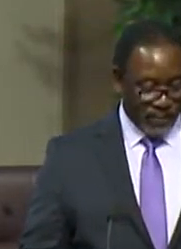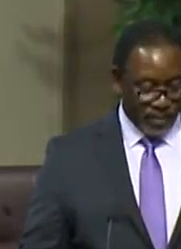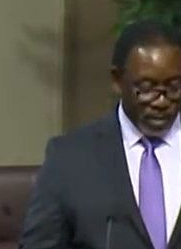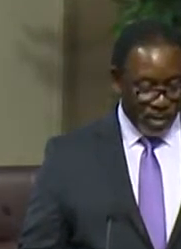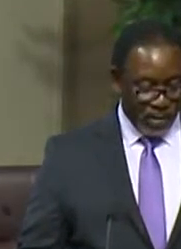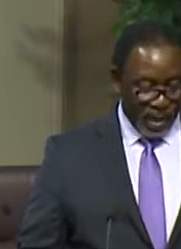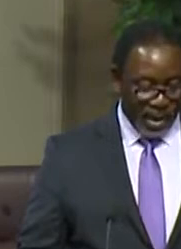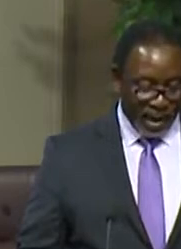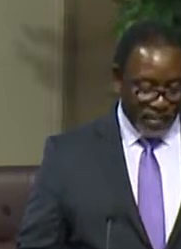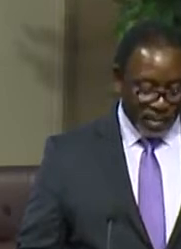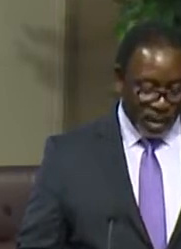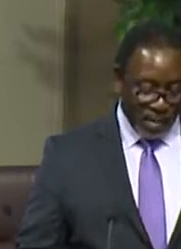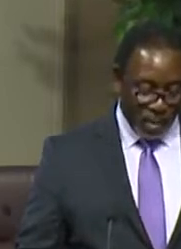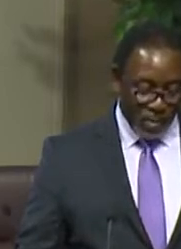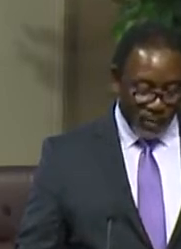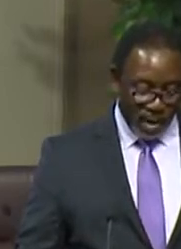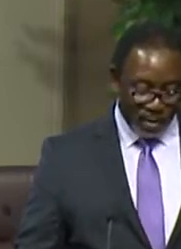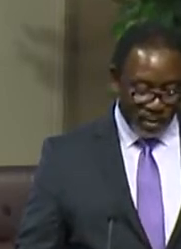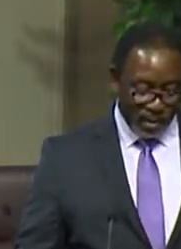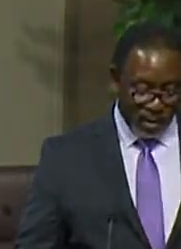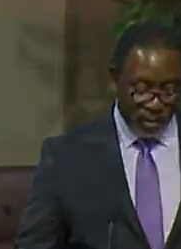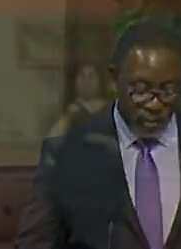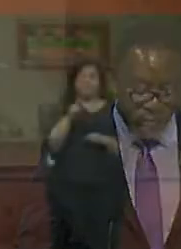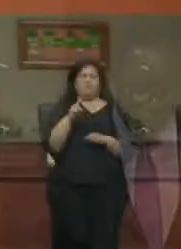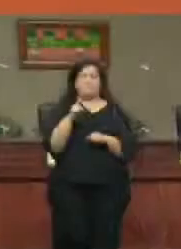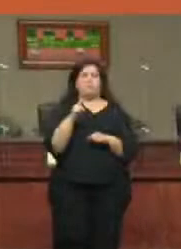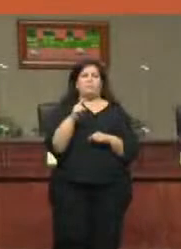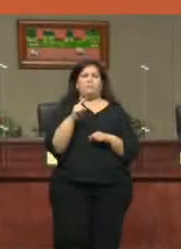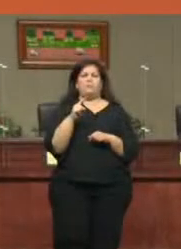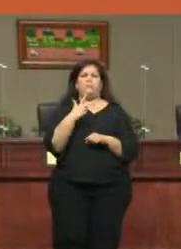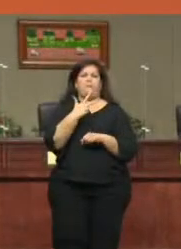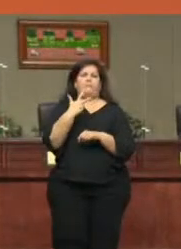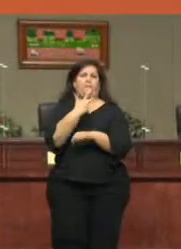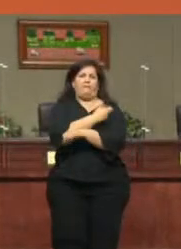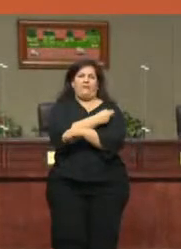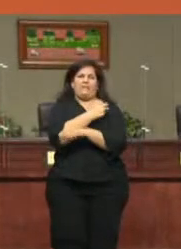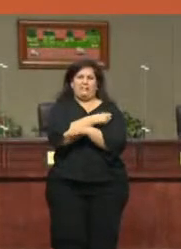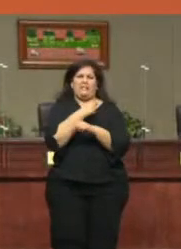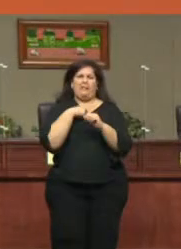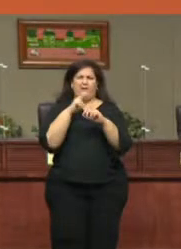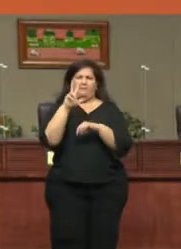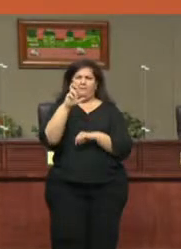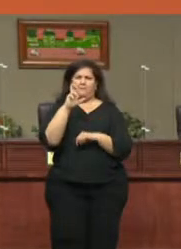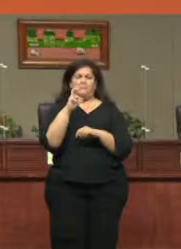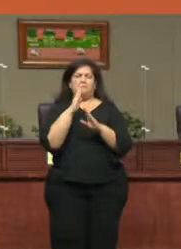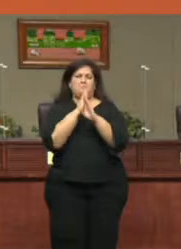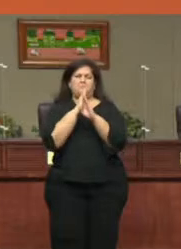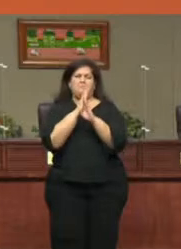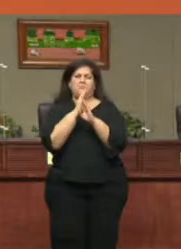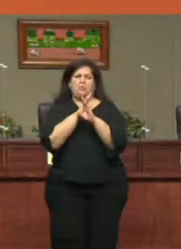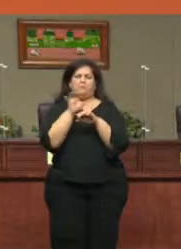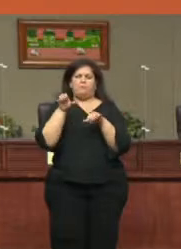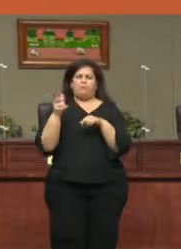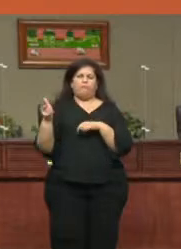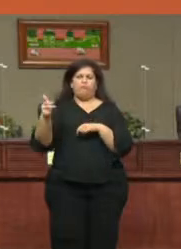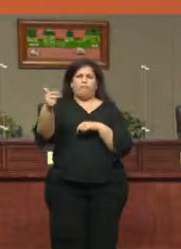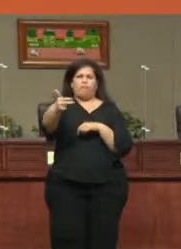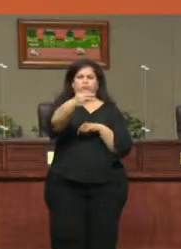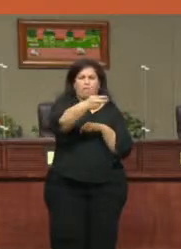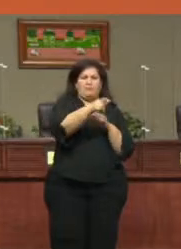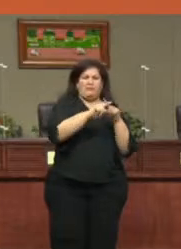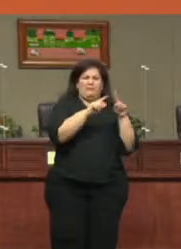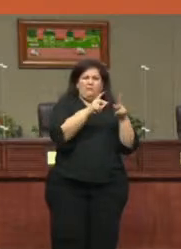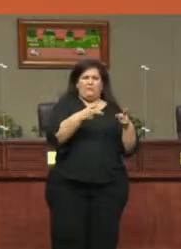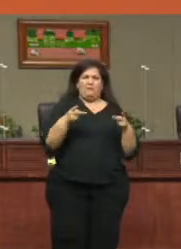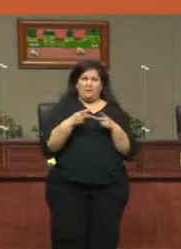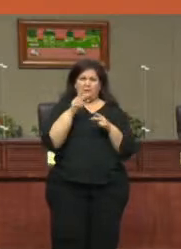Health. The I Got My Shot mobile vaccination trailer will be in several neighborhoods in the city of Orlando and Orange County in